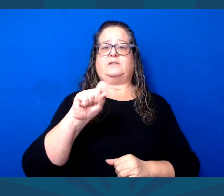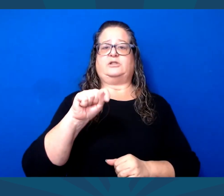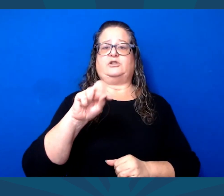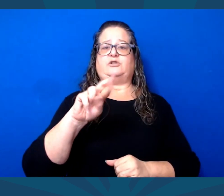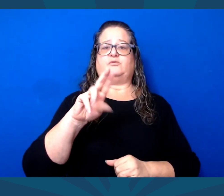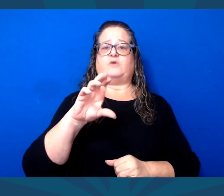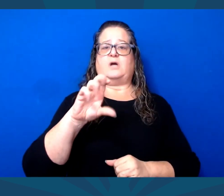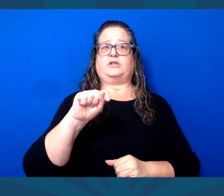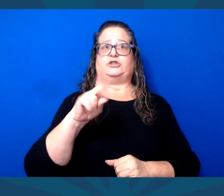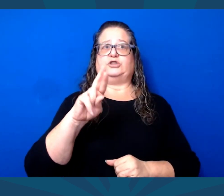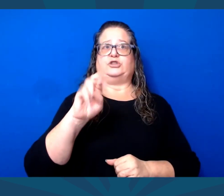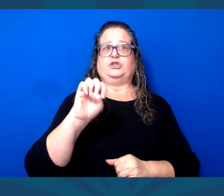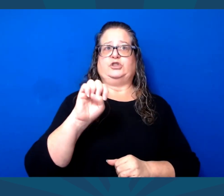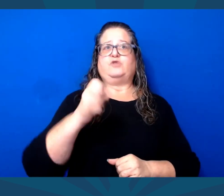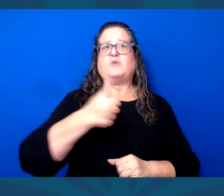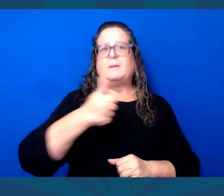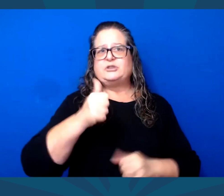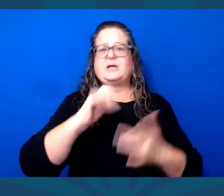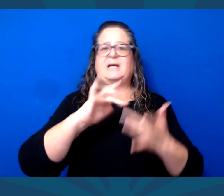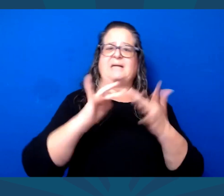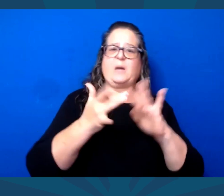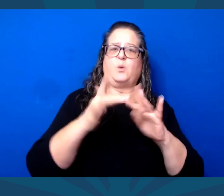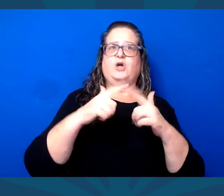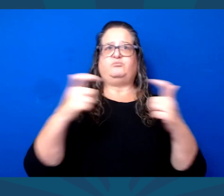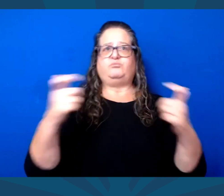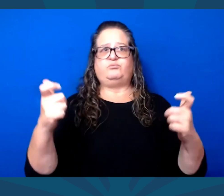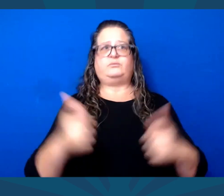to secure and protect our border.